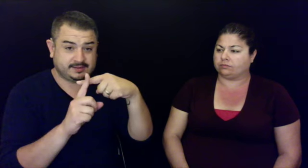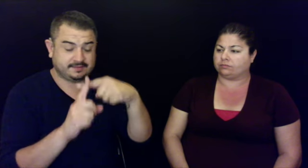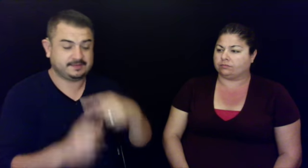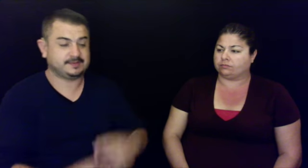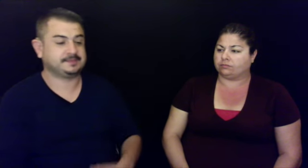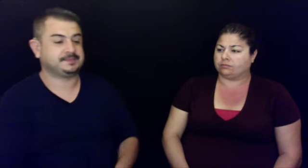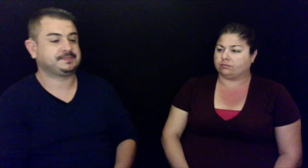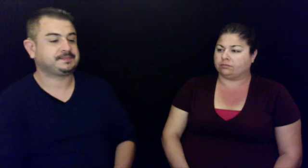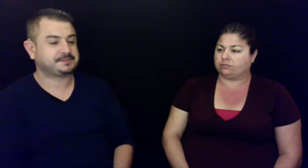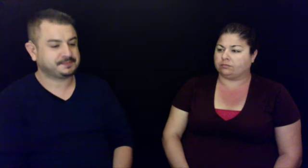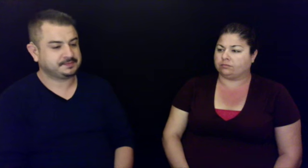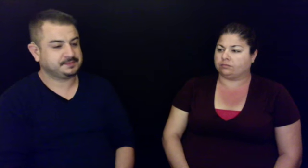Positive.